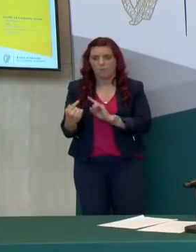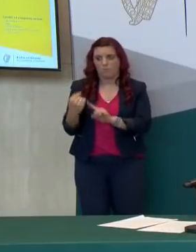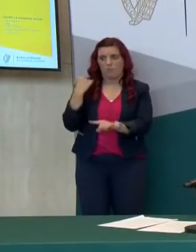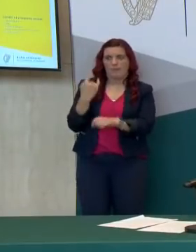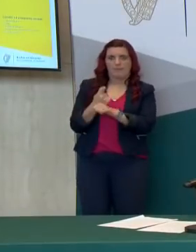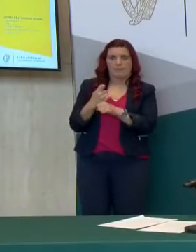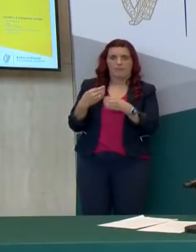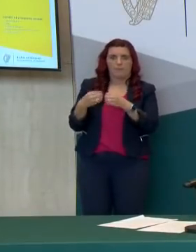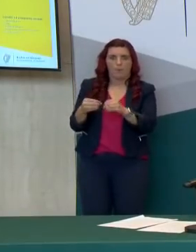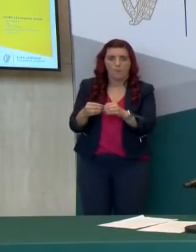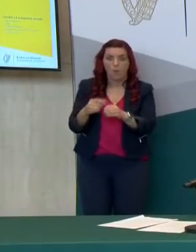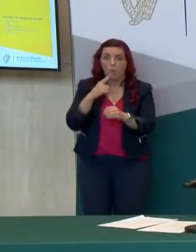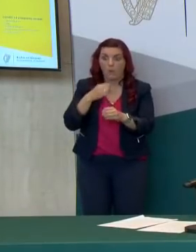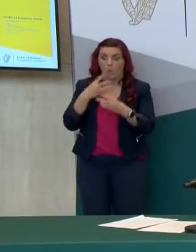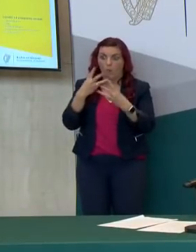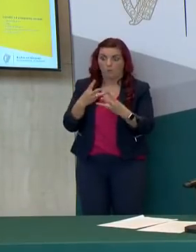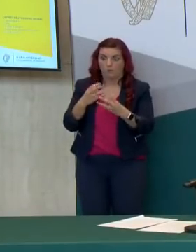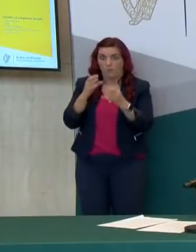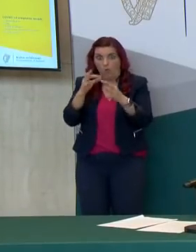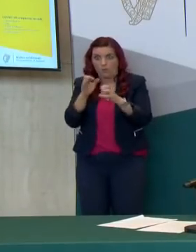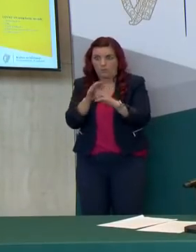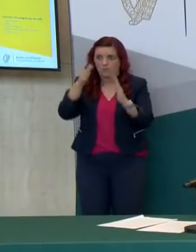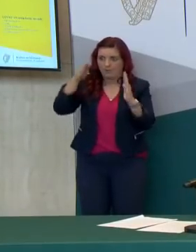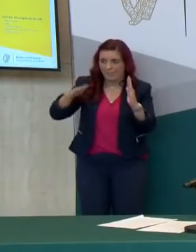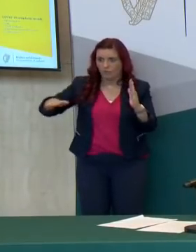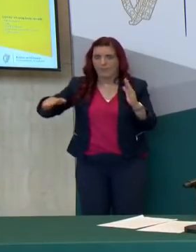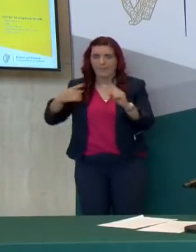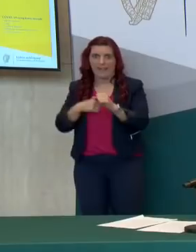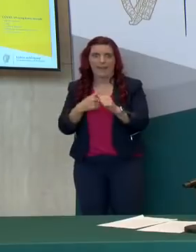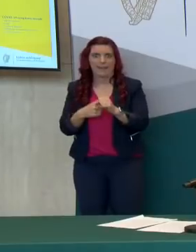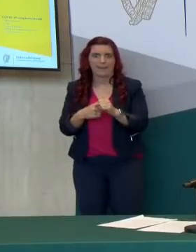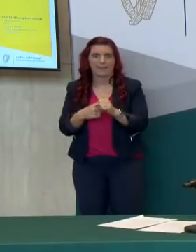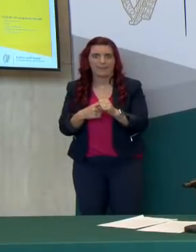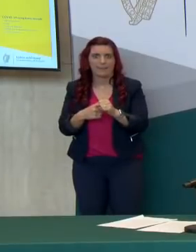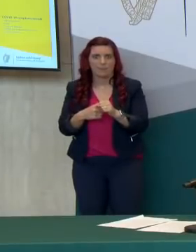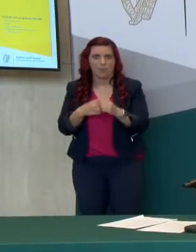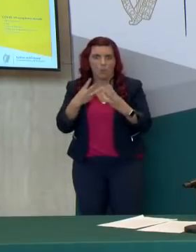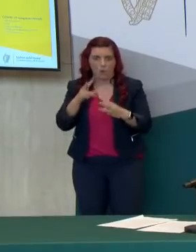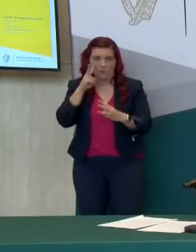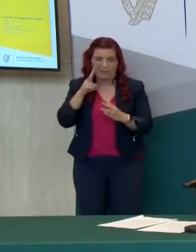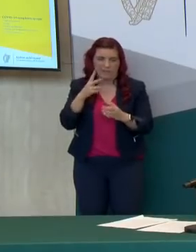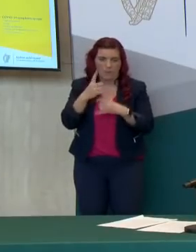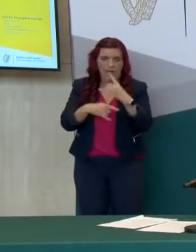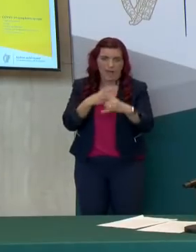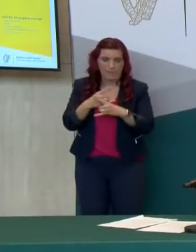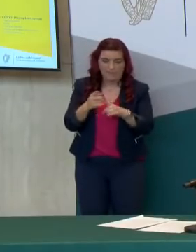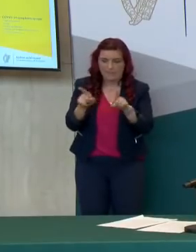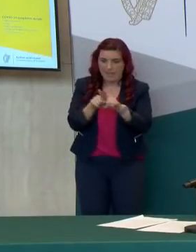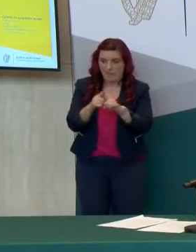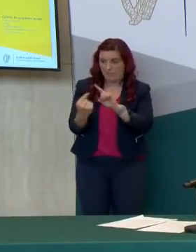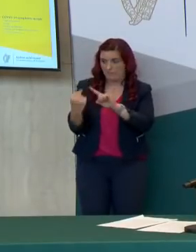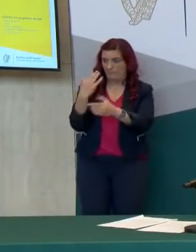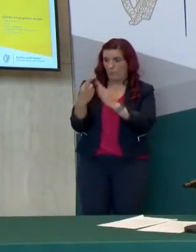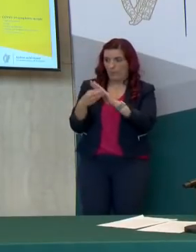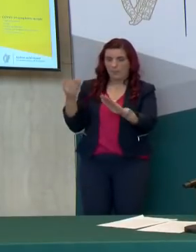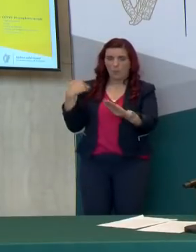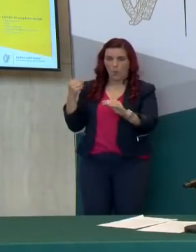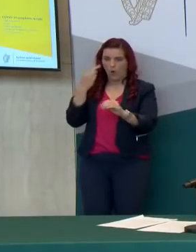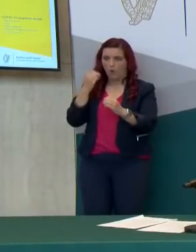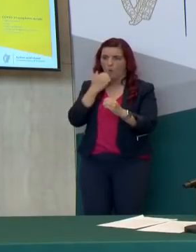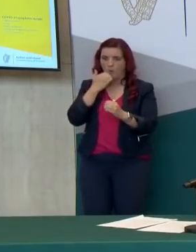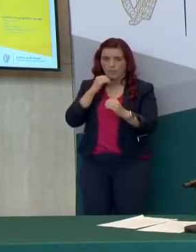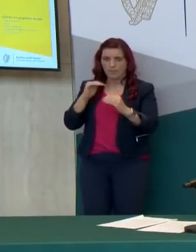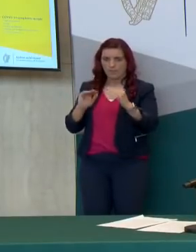of decrease, that we get back to the position that we were a few weeks back, because what we need is case numbers